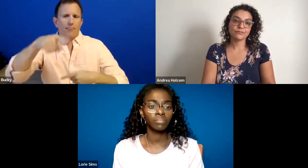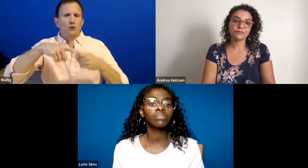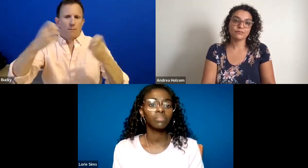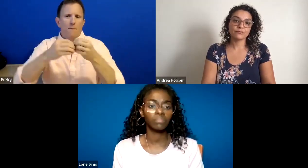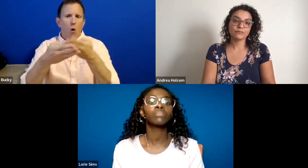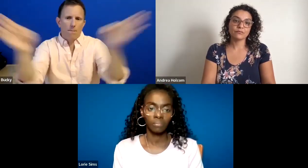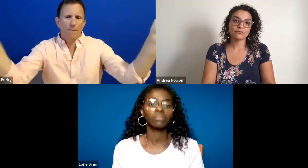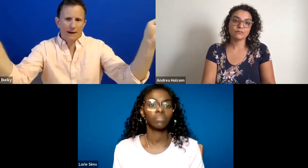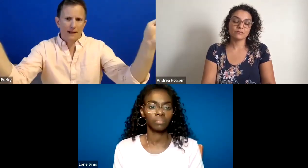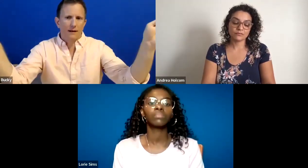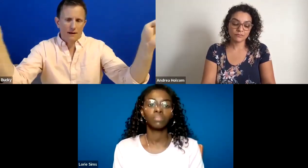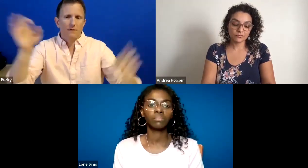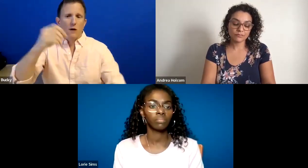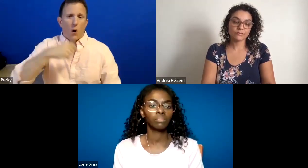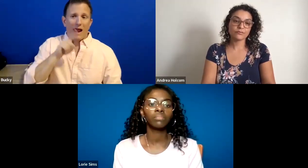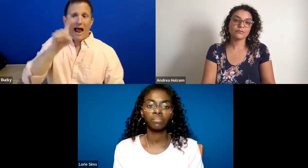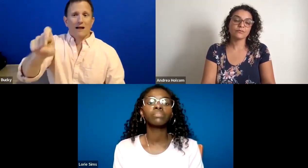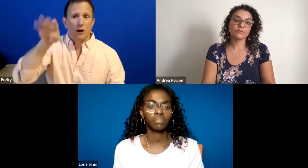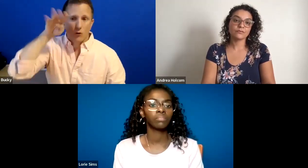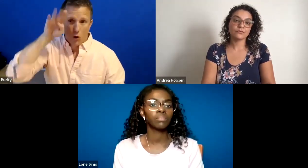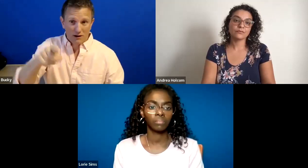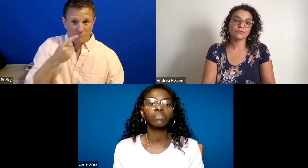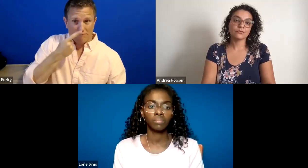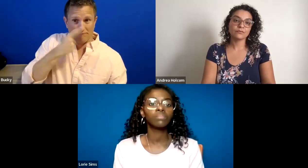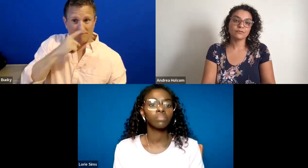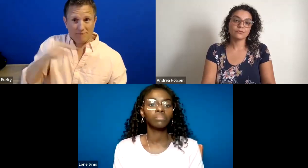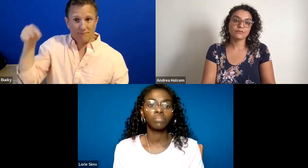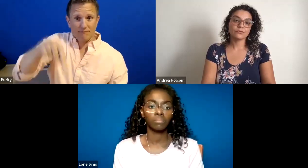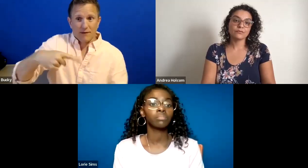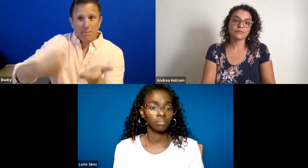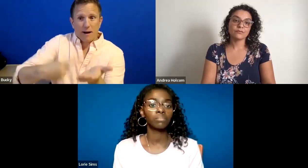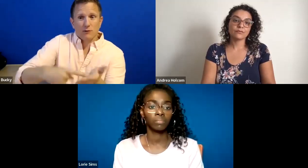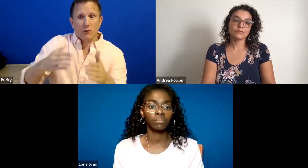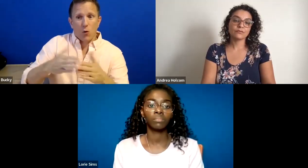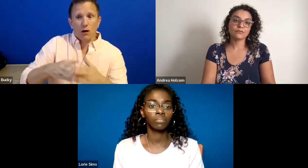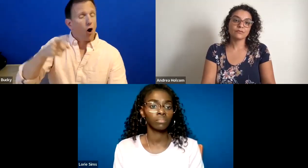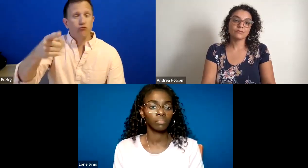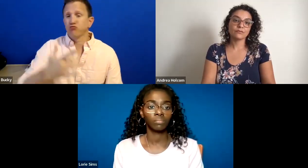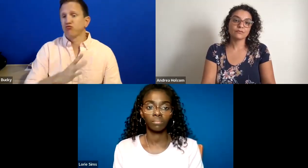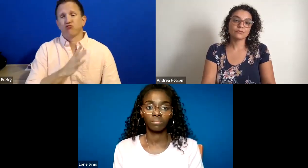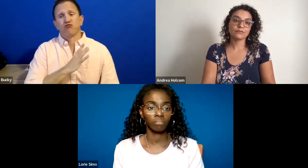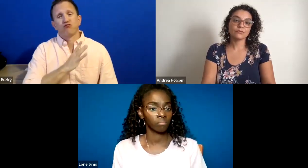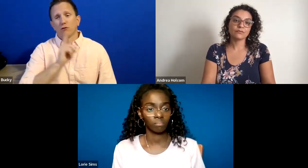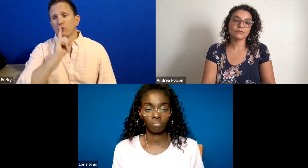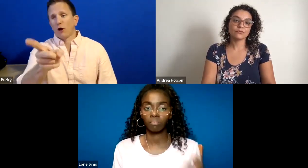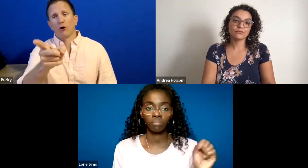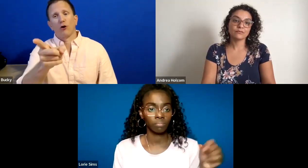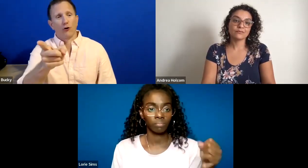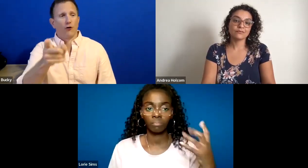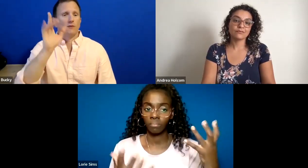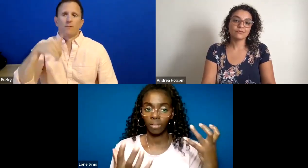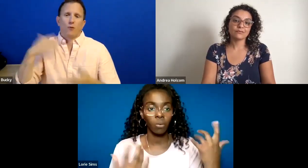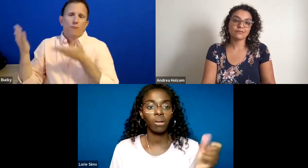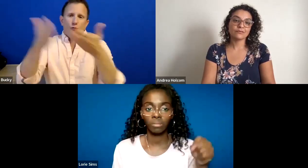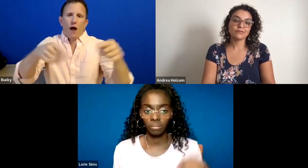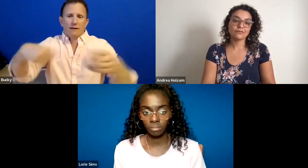felt like that this is not something I wanted to share over time, but rather something I would like to go public with. And so I had reached out to Lorie. Lorie was